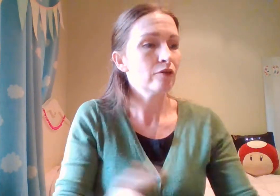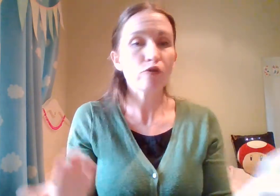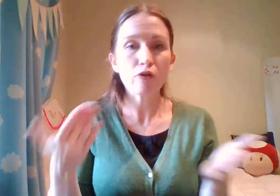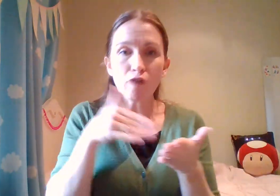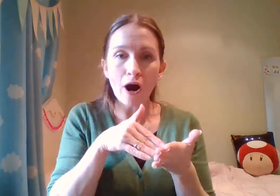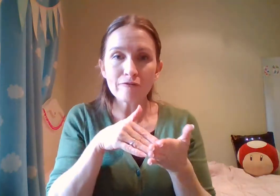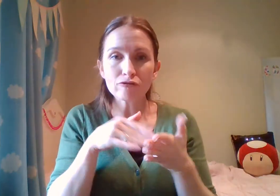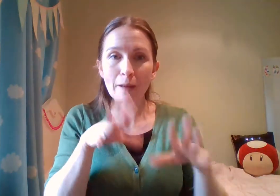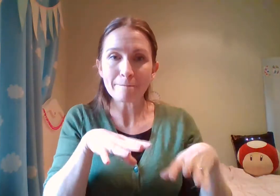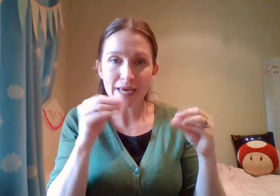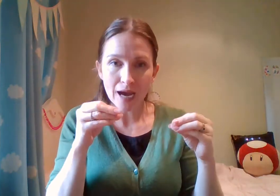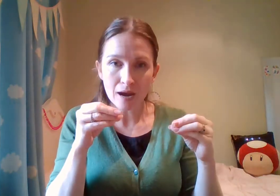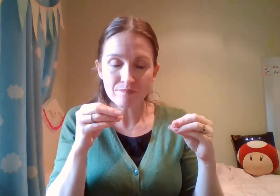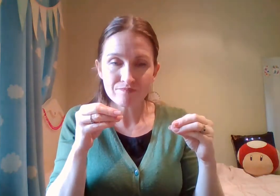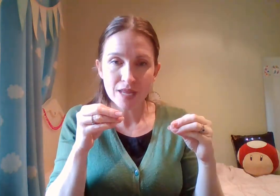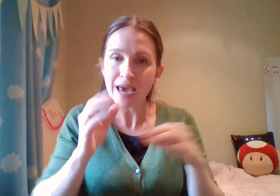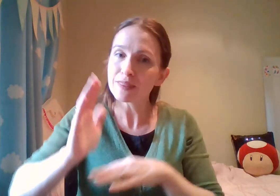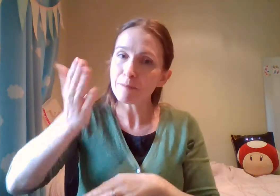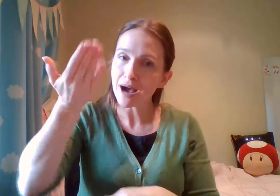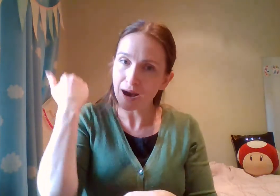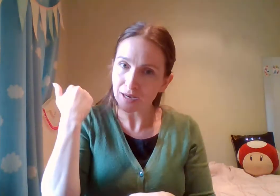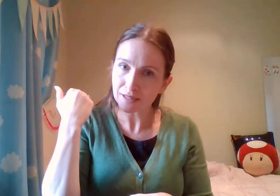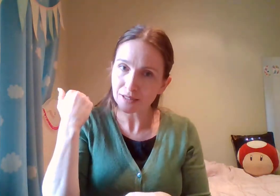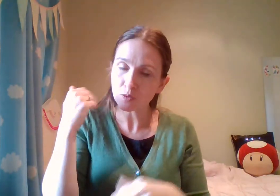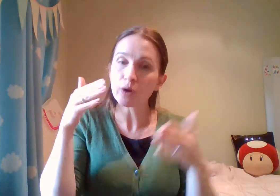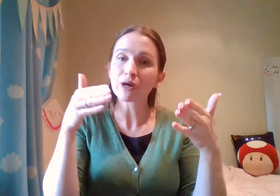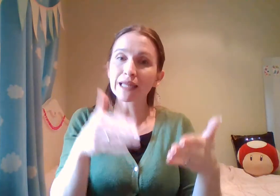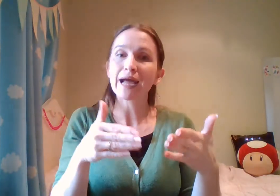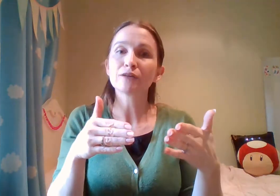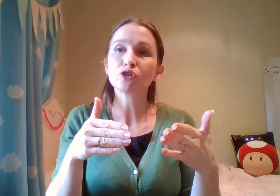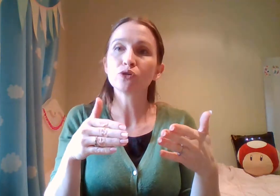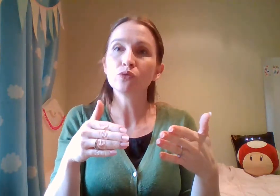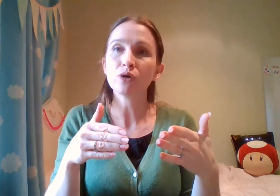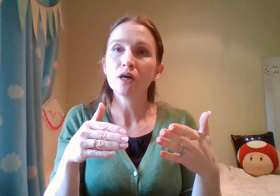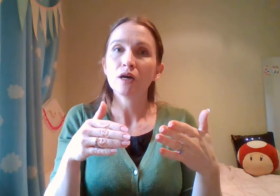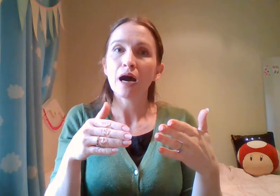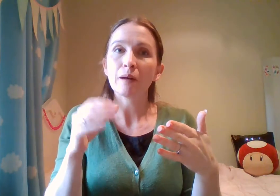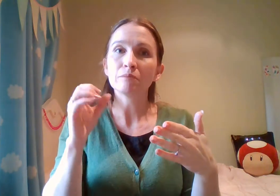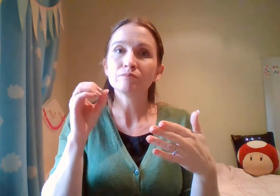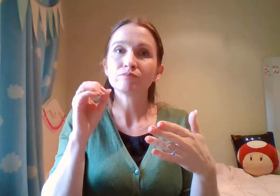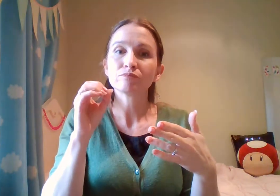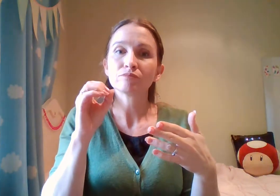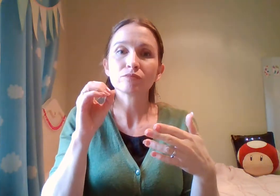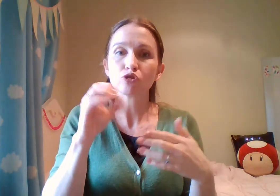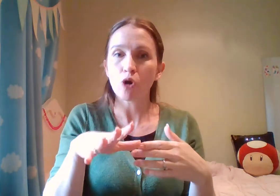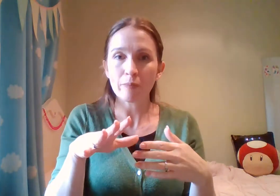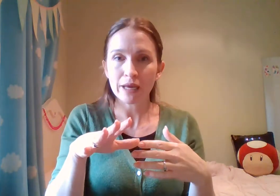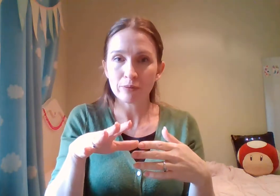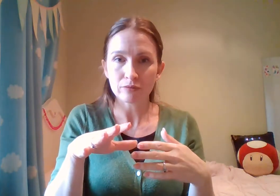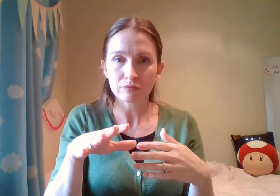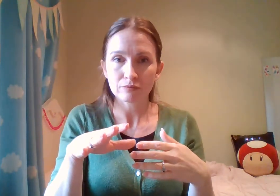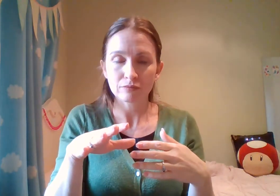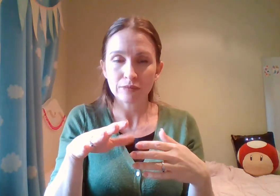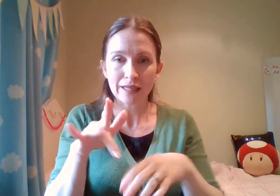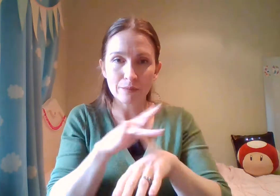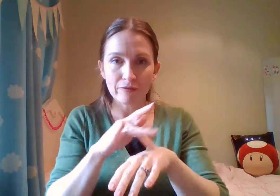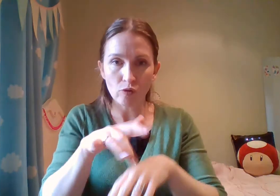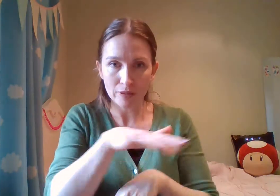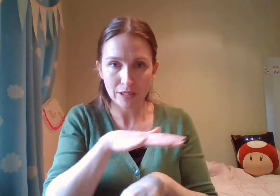for arrival and pickup, in the past, we were allowed to drop people at the performance